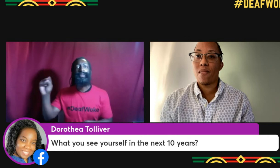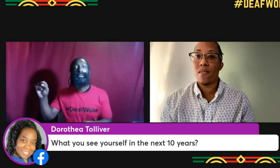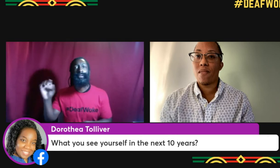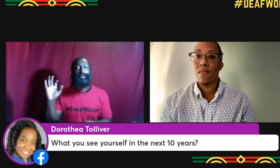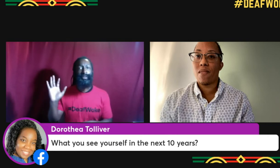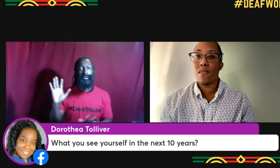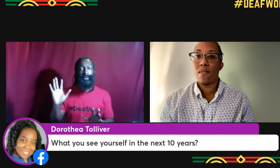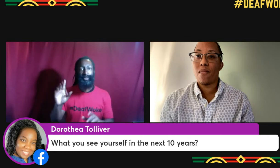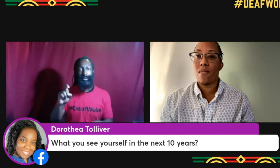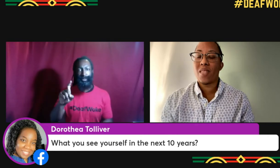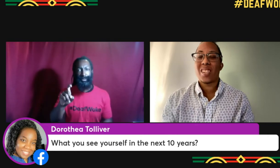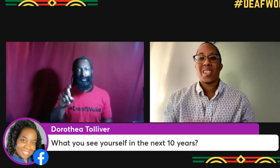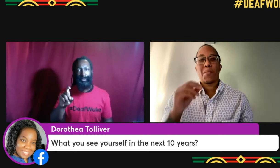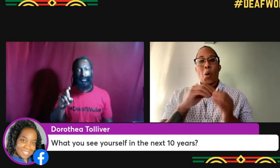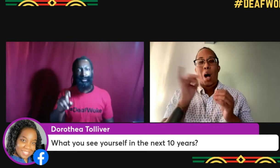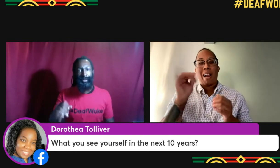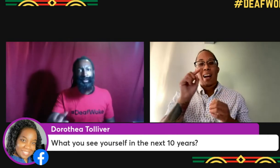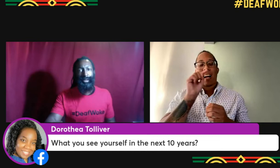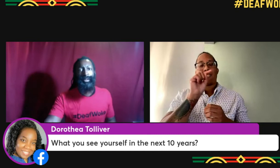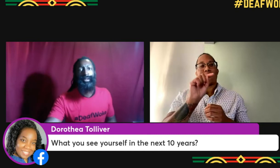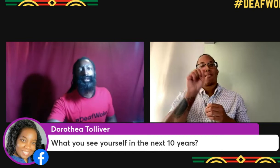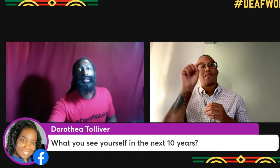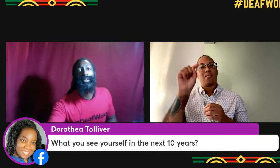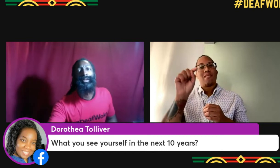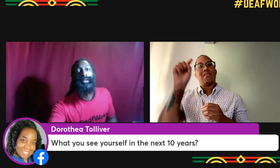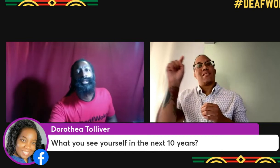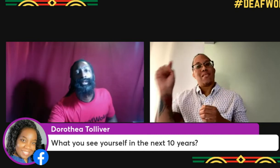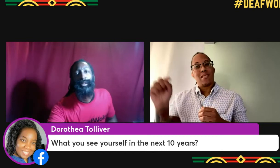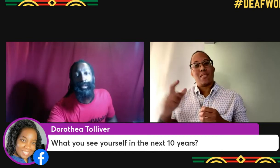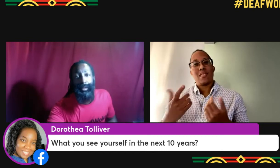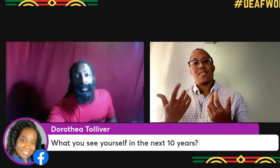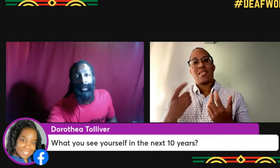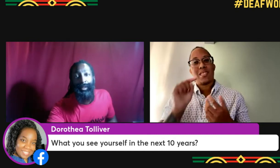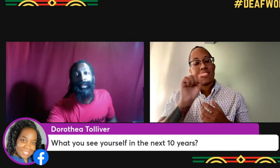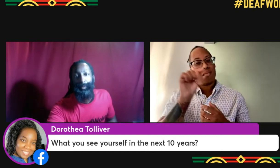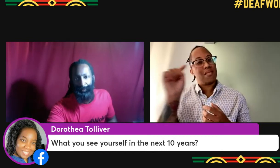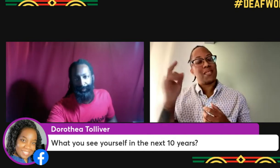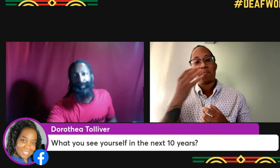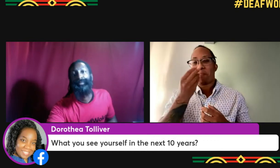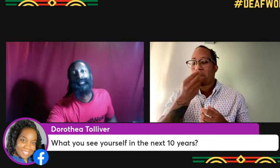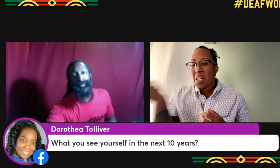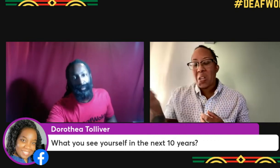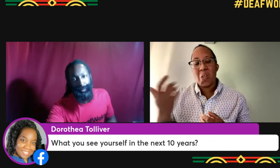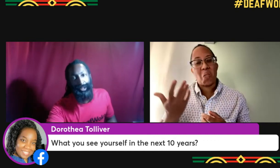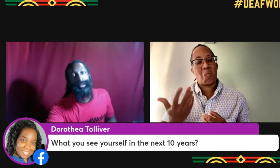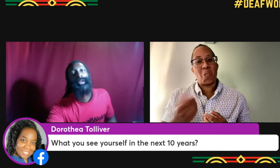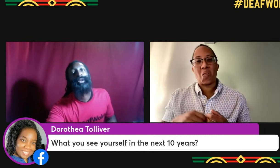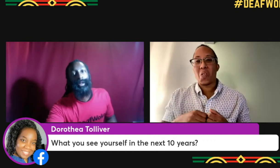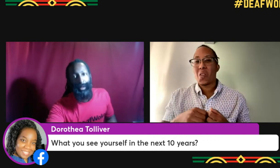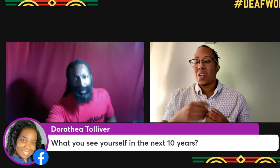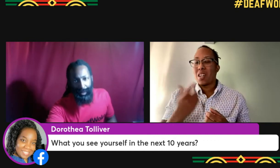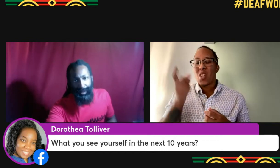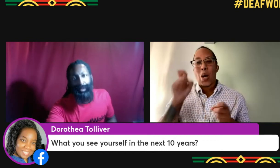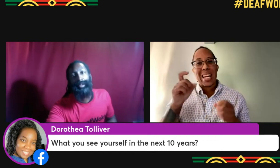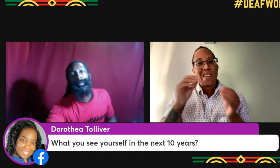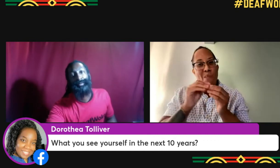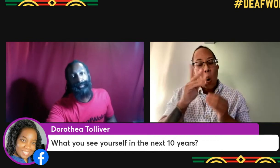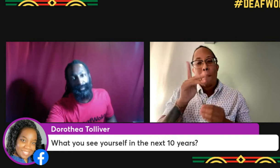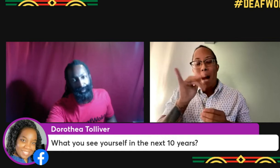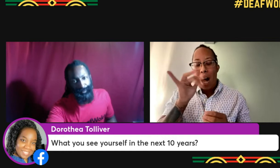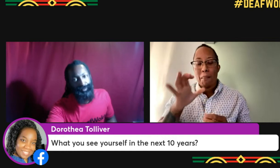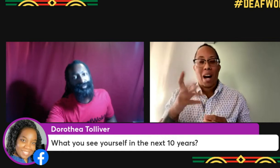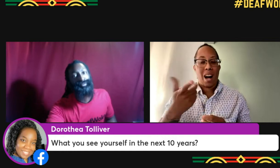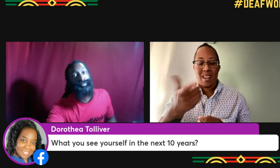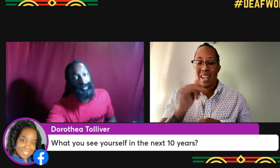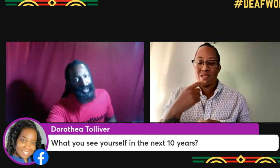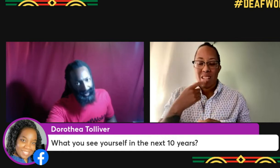holistic individuals or are they sporadic? You know, it's more like sporadic. It's more like sporadic. It's very few and